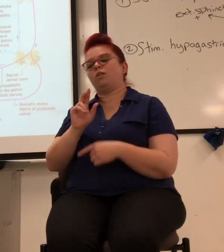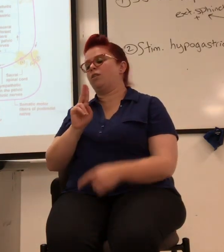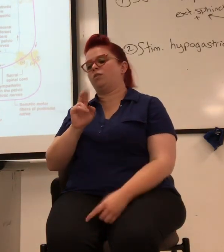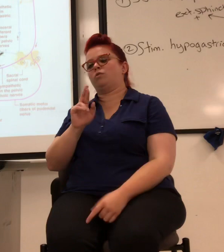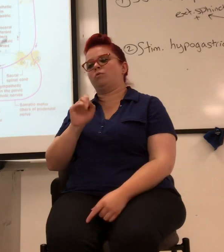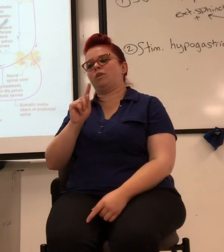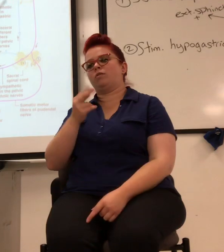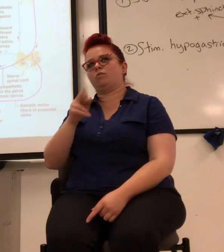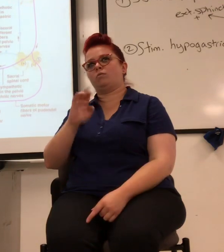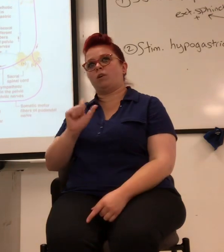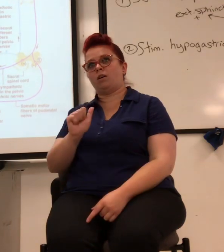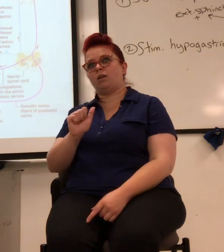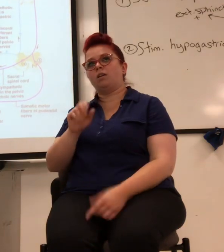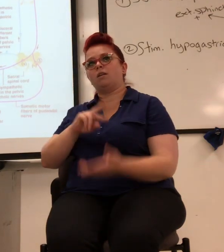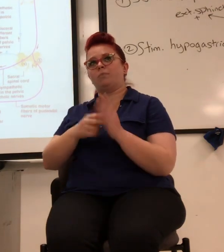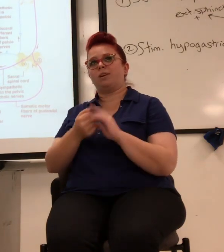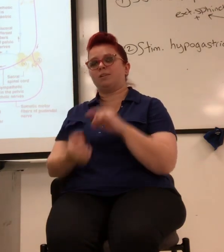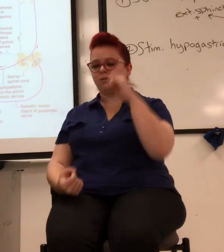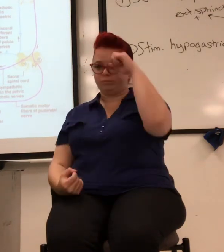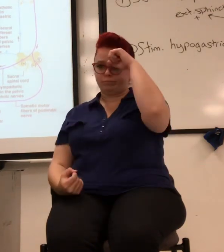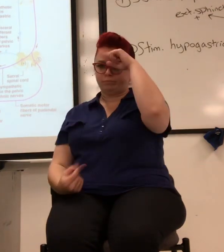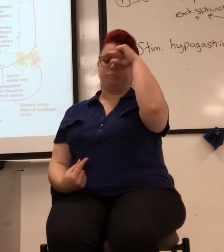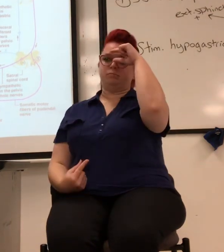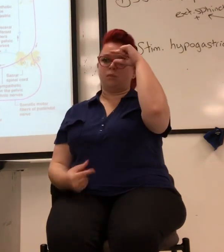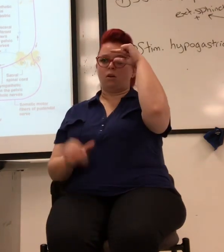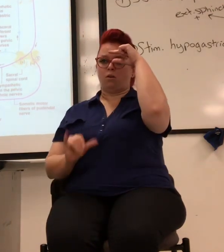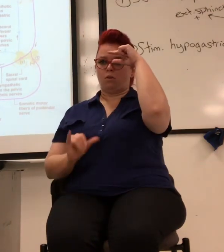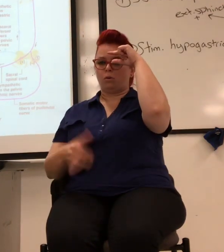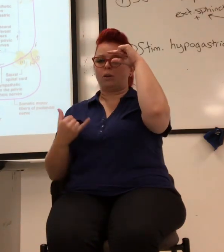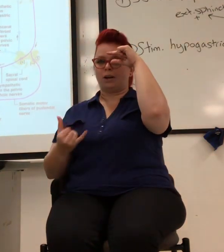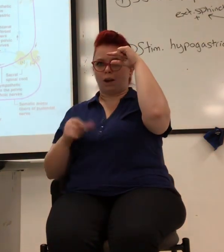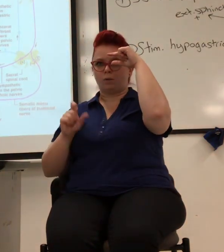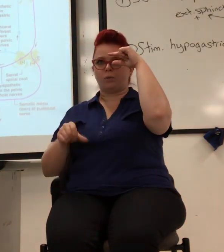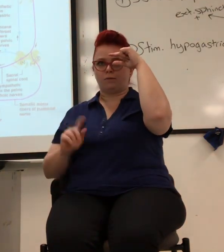Let's see here. So where do you start? Okay, well,